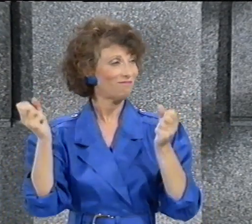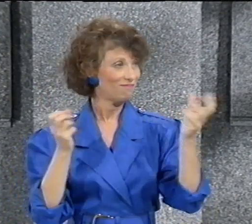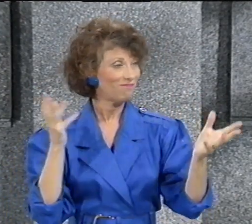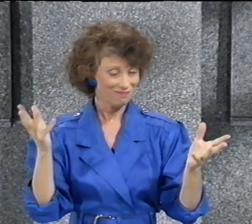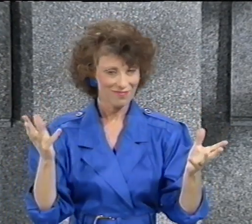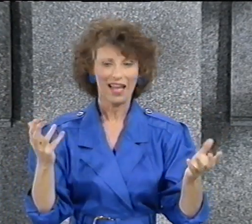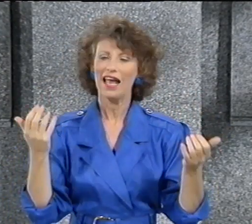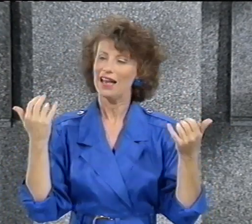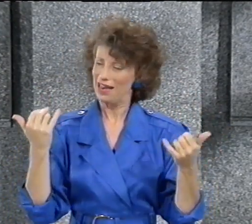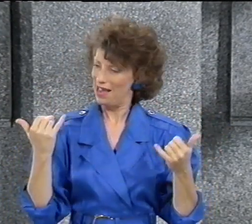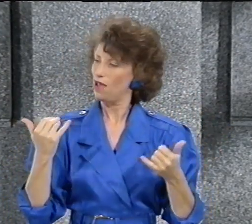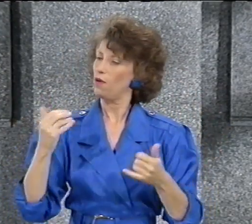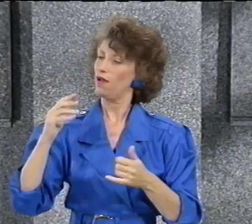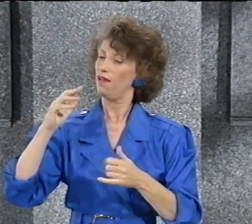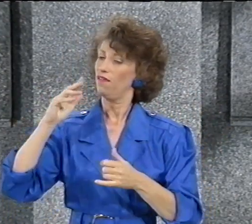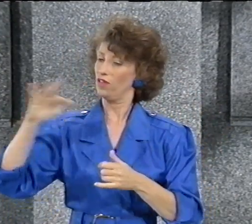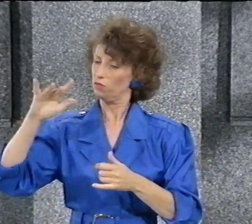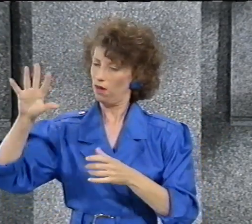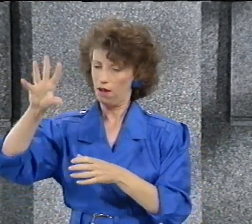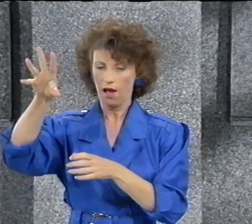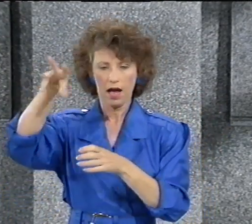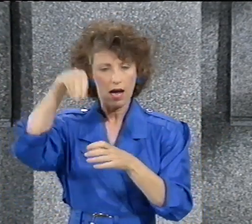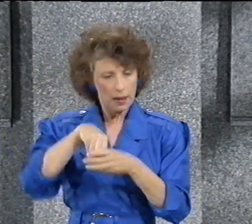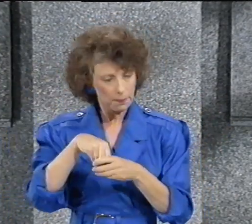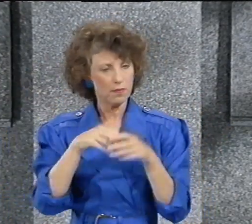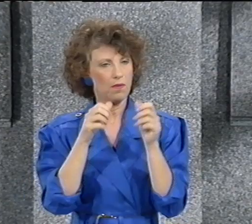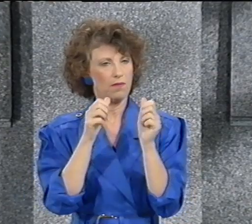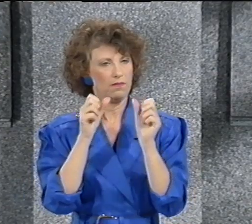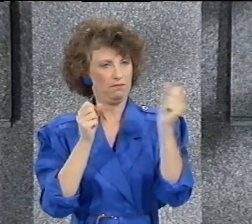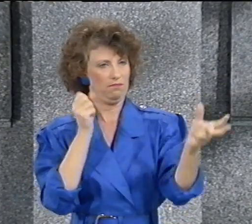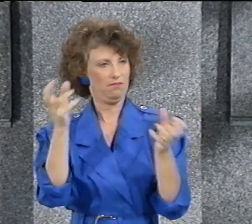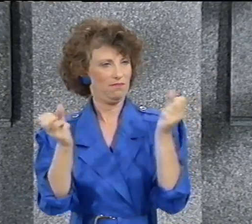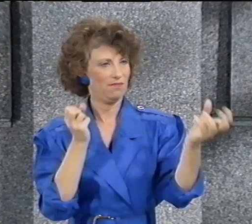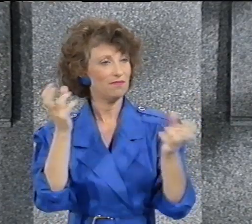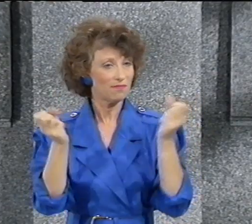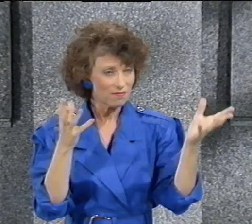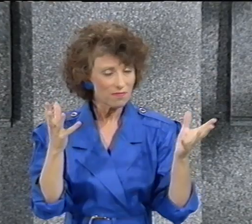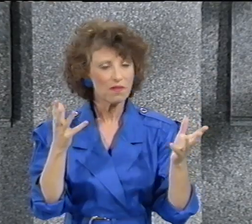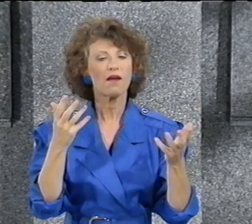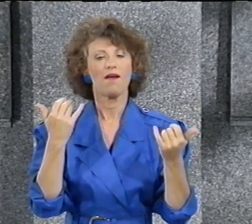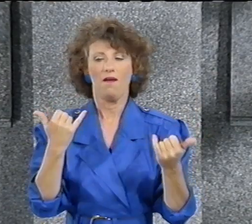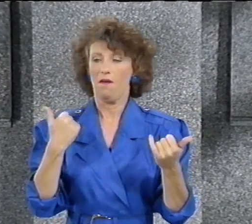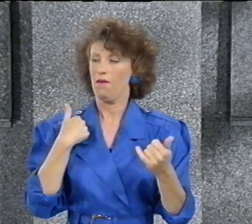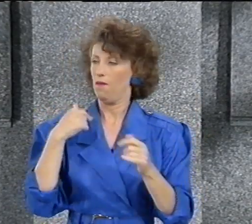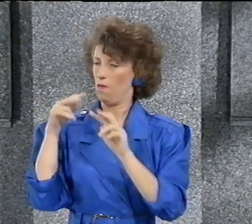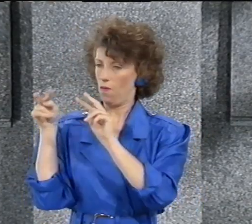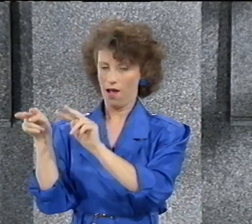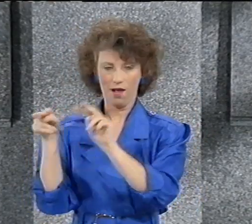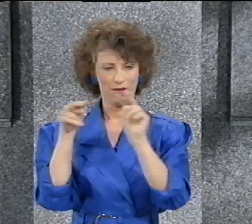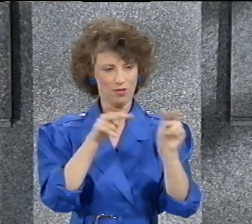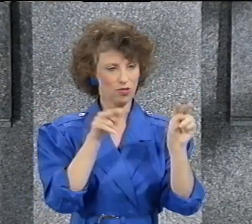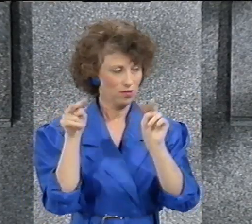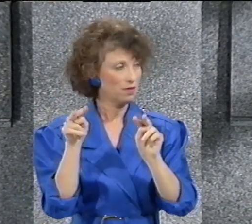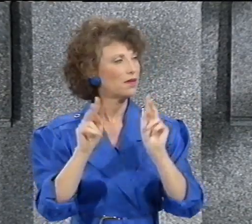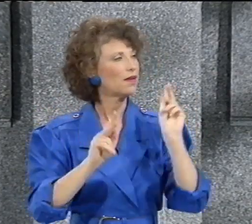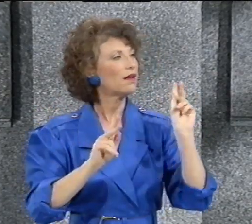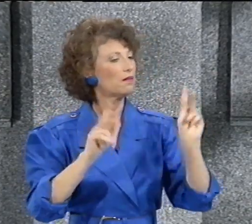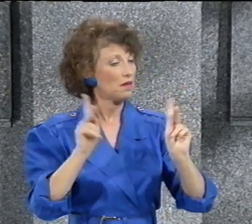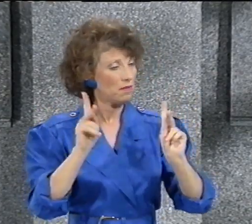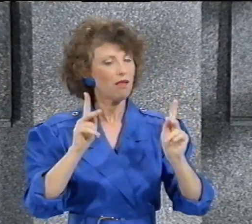into a natural context embedded within a signed conversation. We'll watch people talking about their